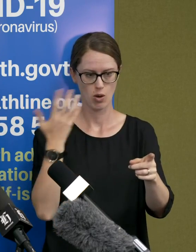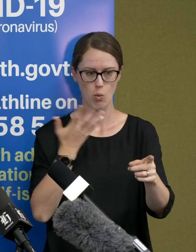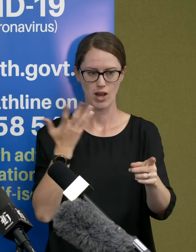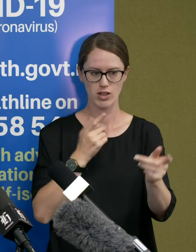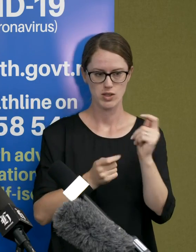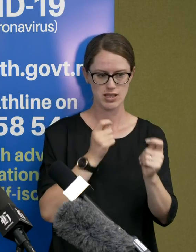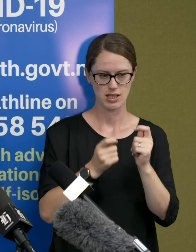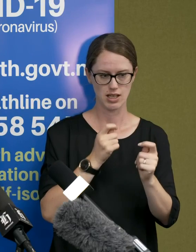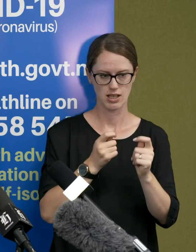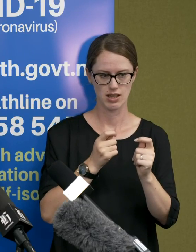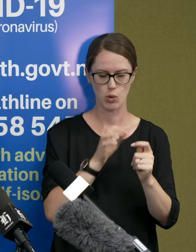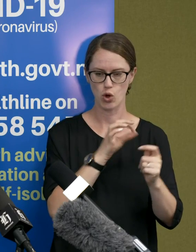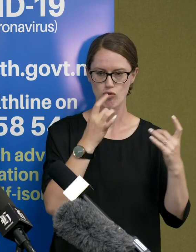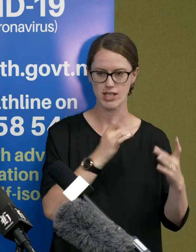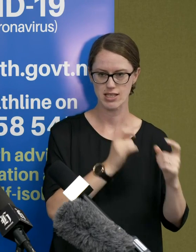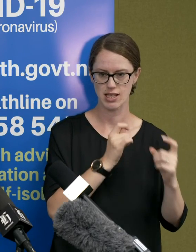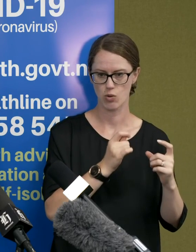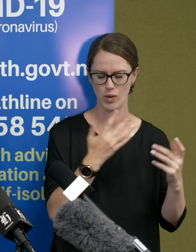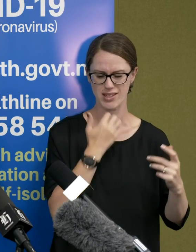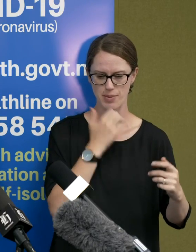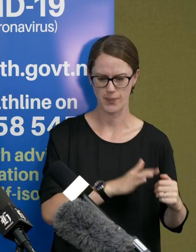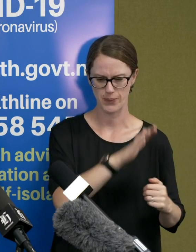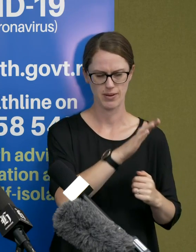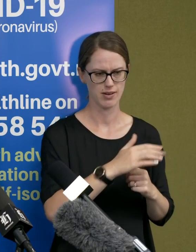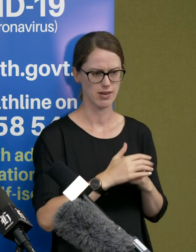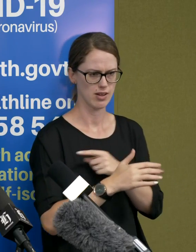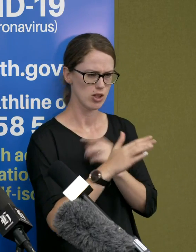testing that you weren't already testing? In terms